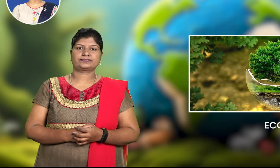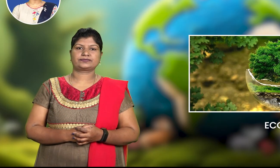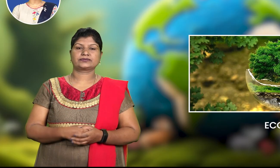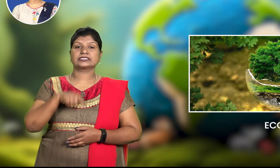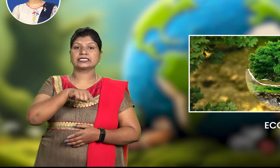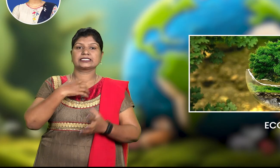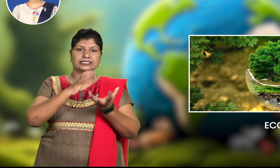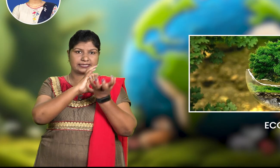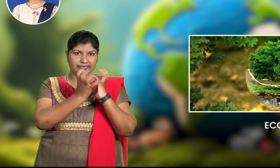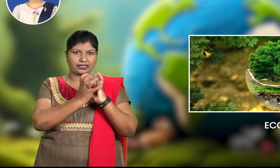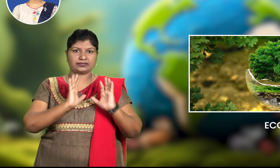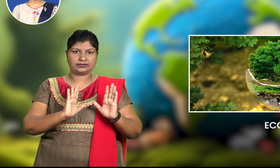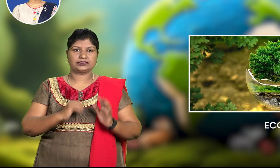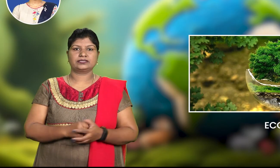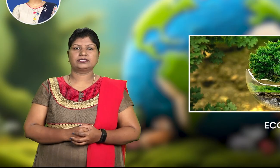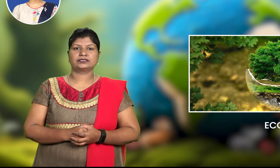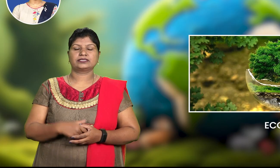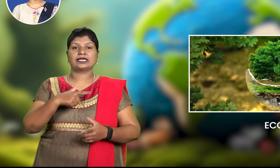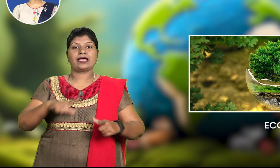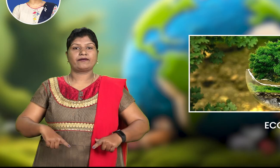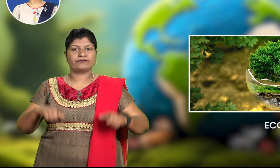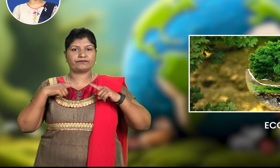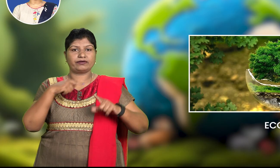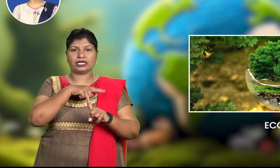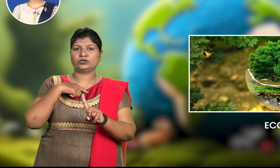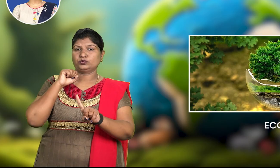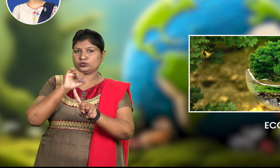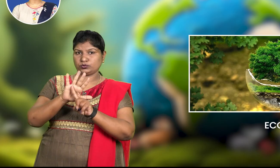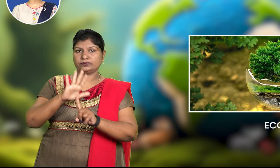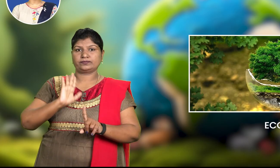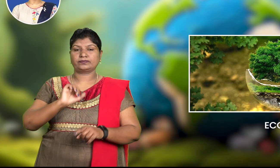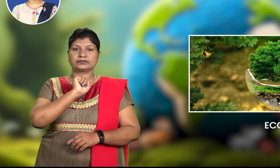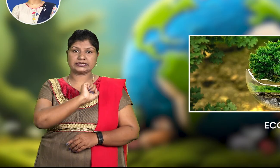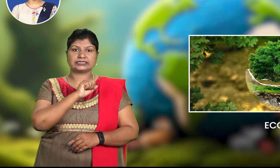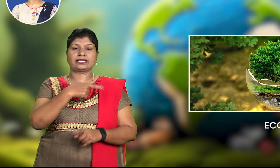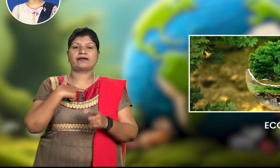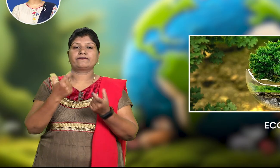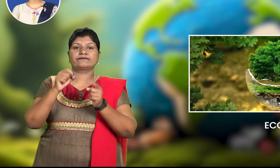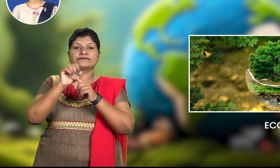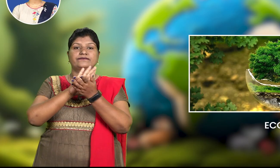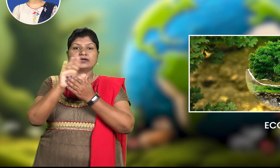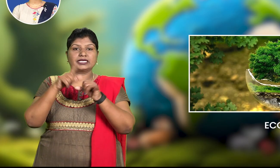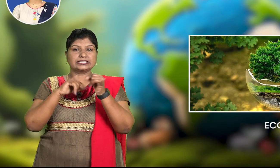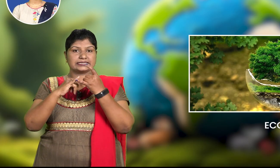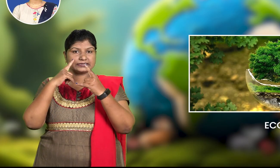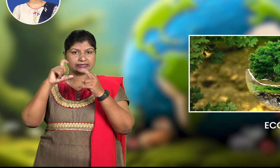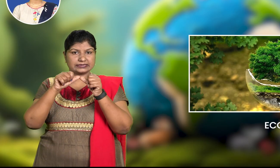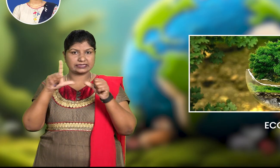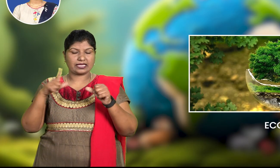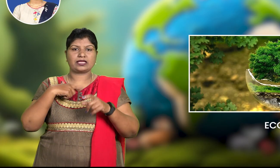On the Earth, life is influenced by its physical environment.